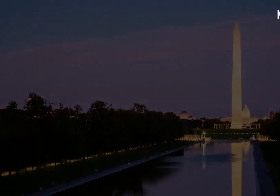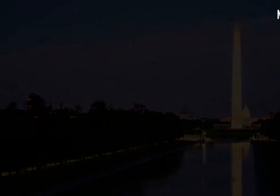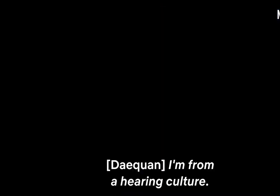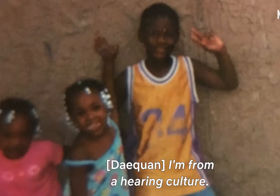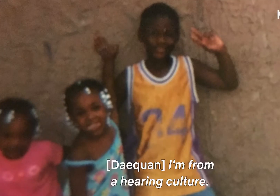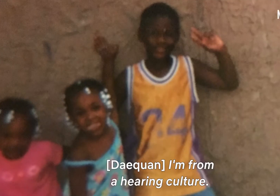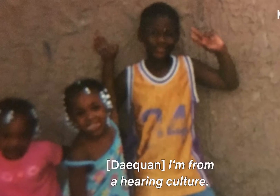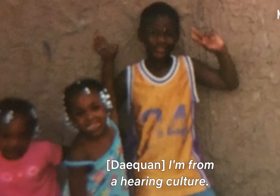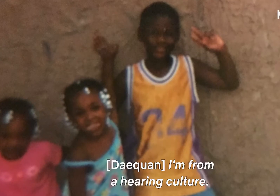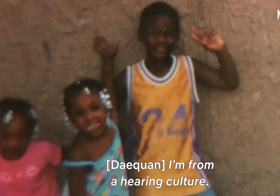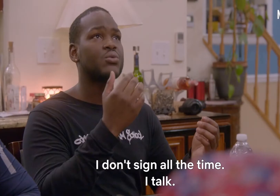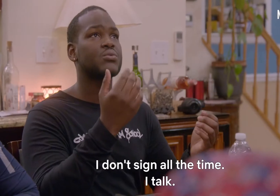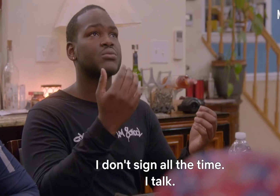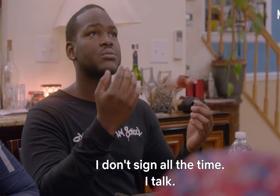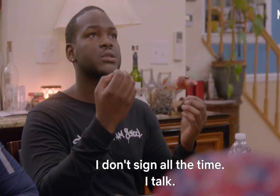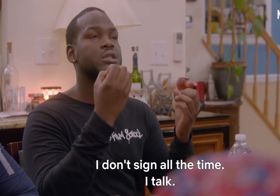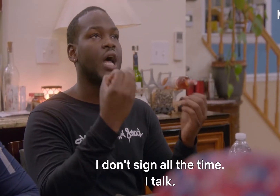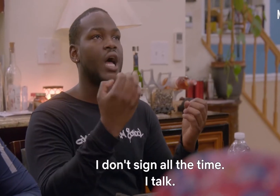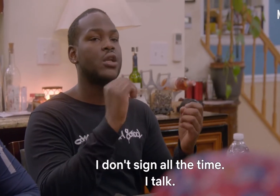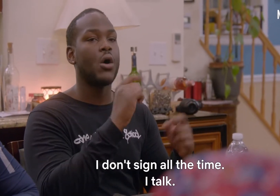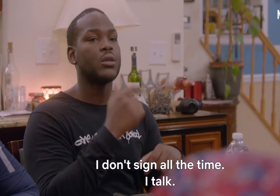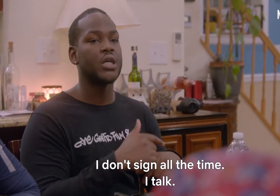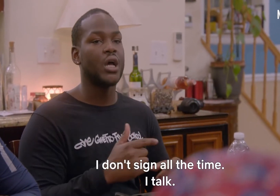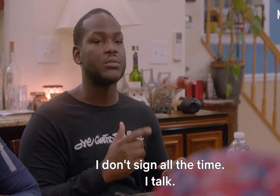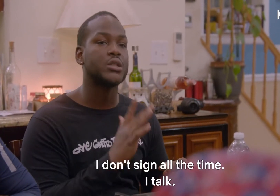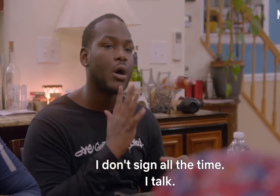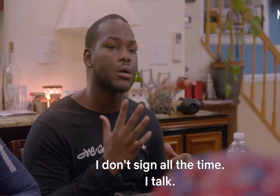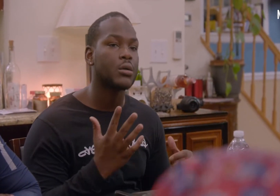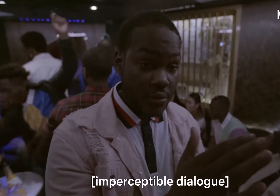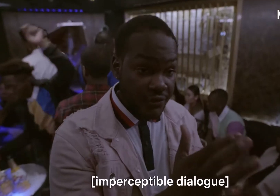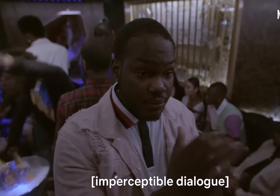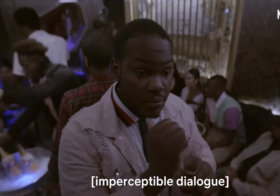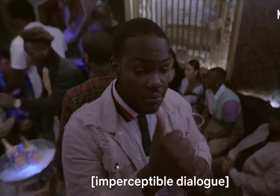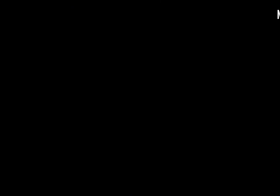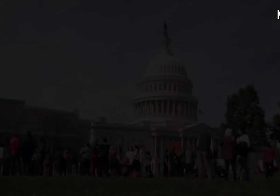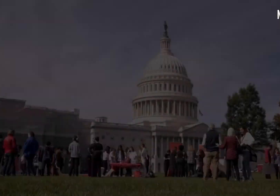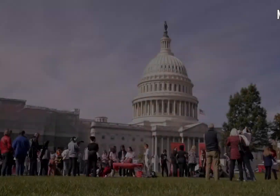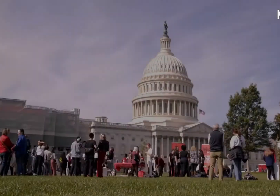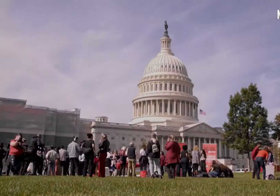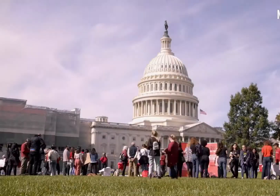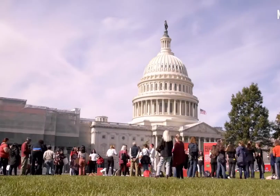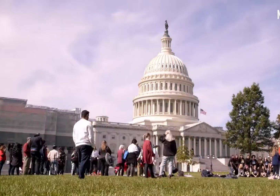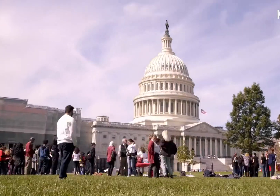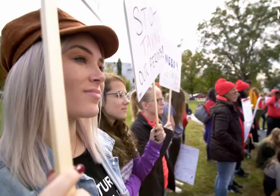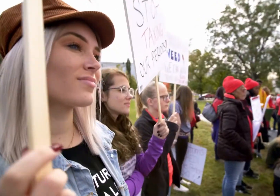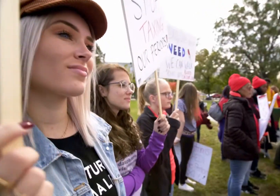I'm from a hearing coach. I don't sign all the time. I talk. That I'm gonna break the rules and be a